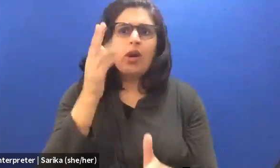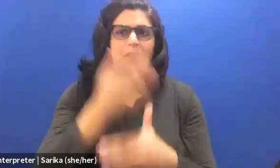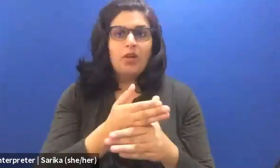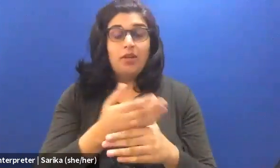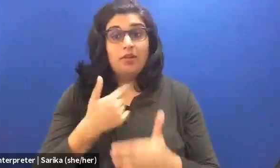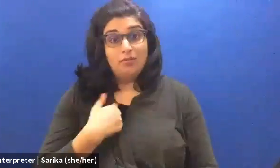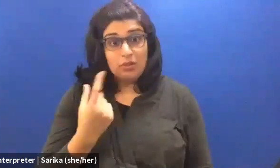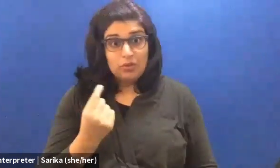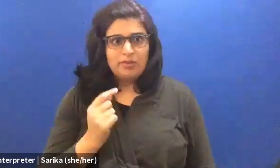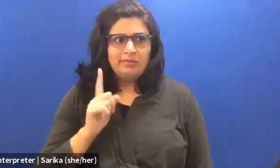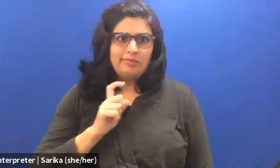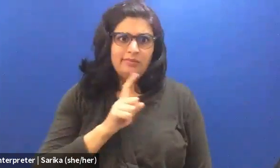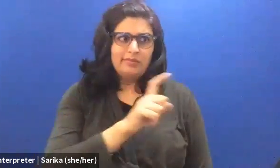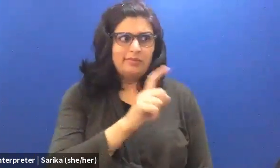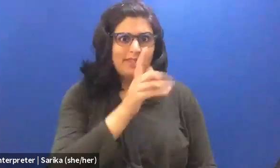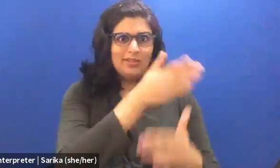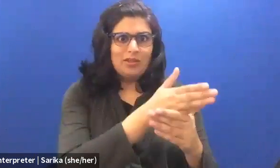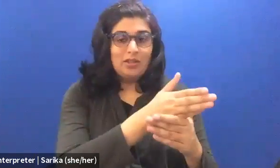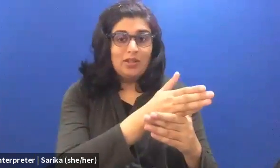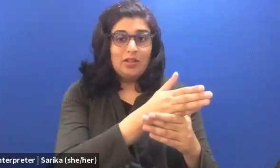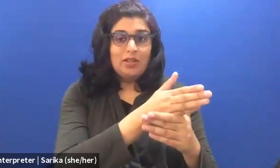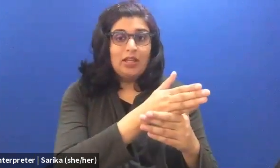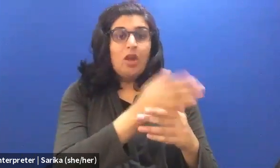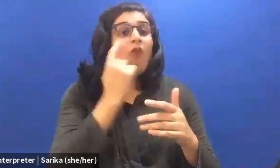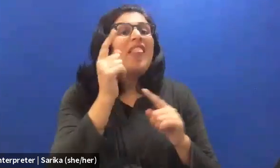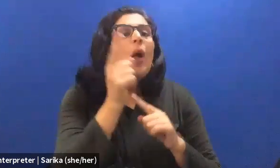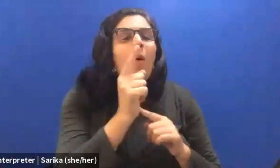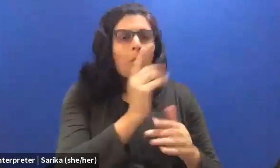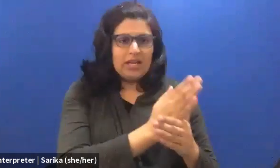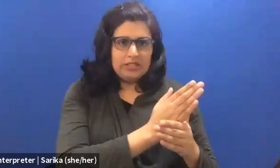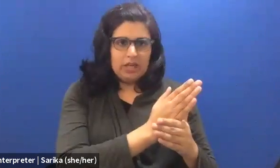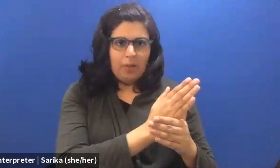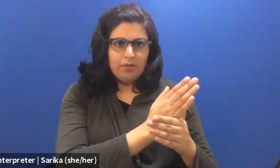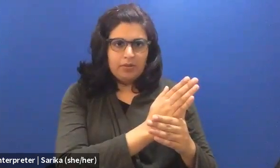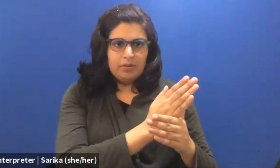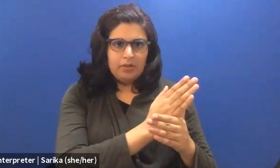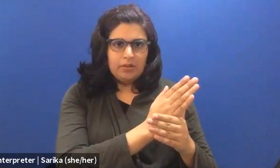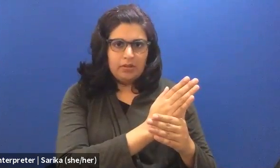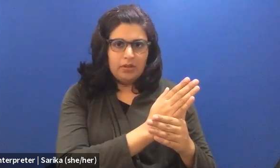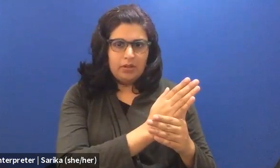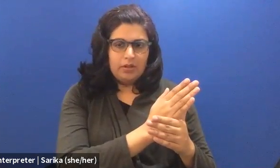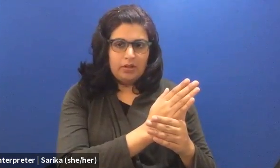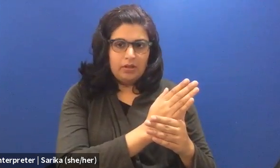I interrupted. And it stopped for that moment. And,